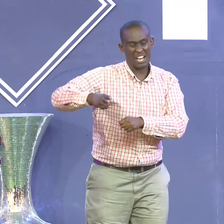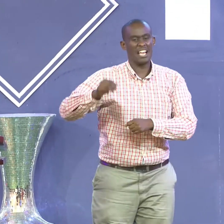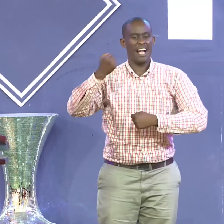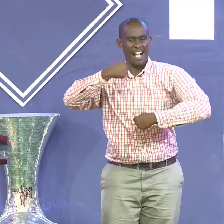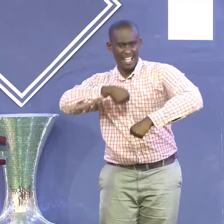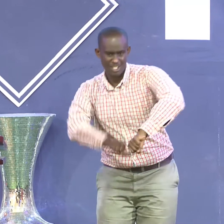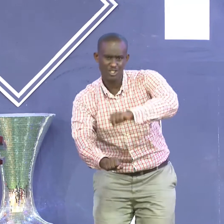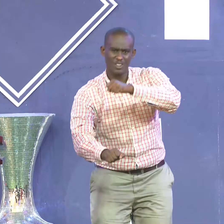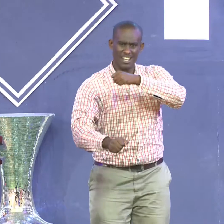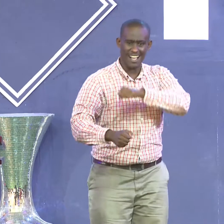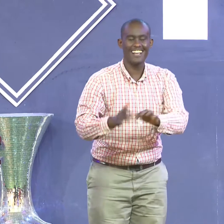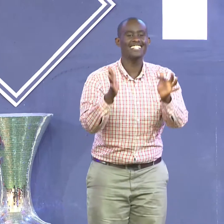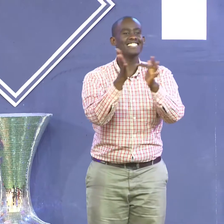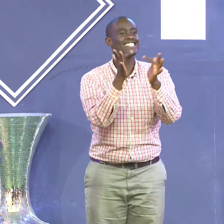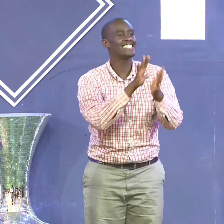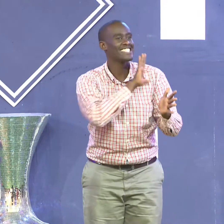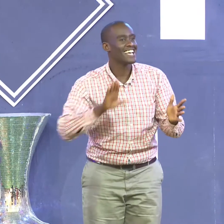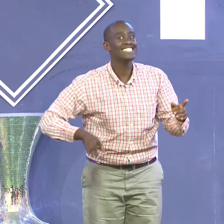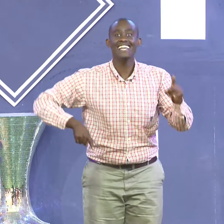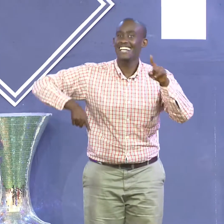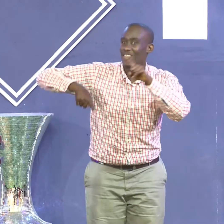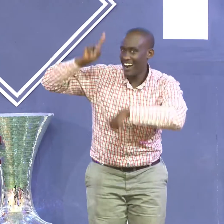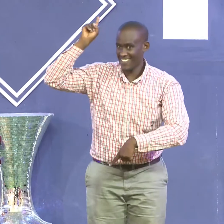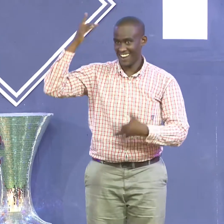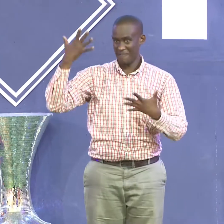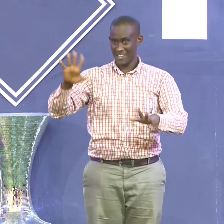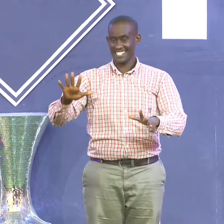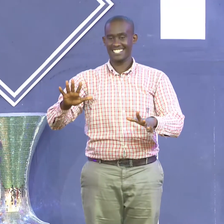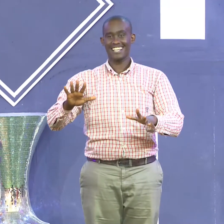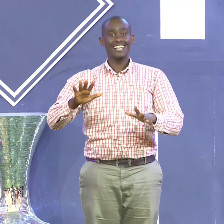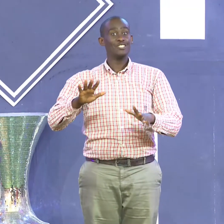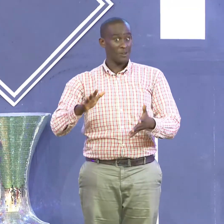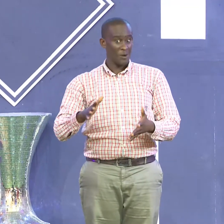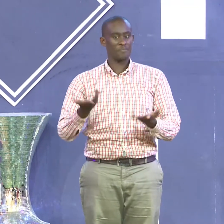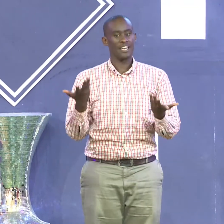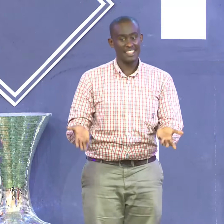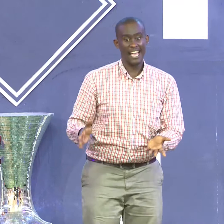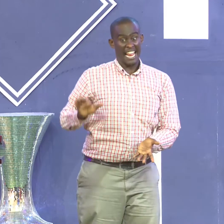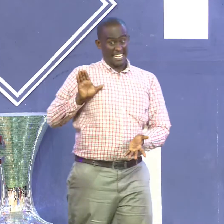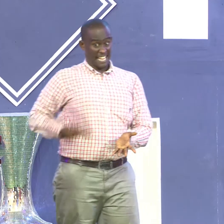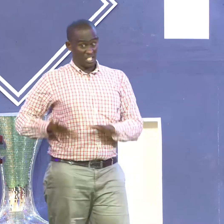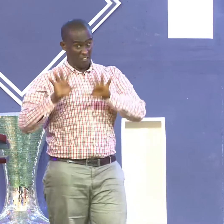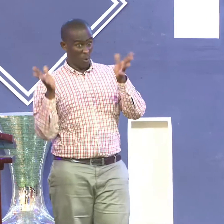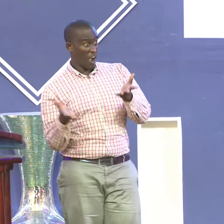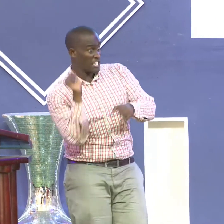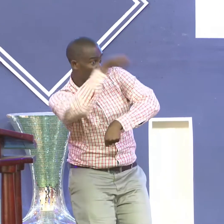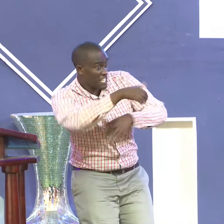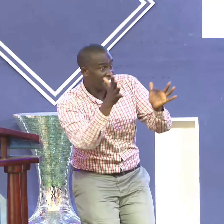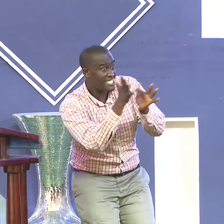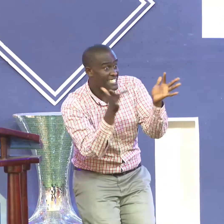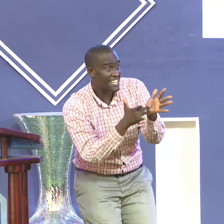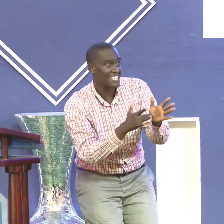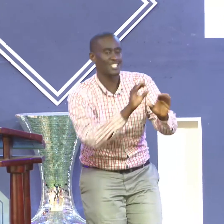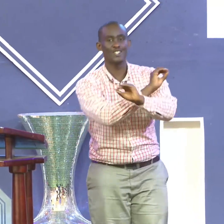they desired. N'awangula. But he overcame. Embala y'ensi n'etamuwangula. And the nature of the world did not consume